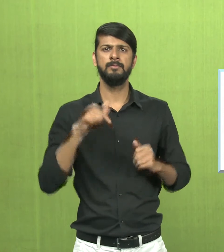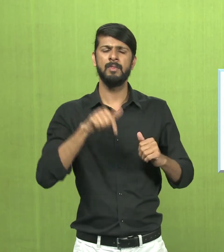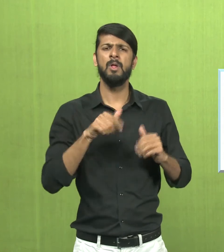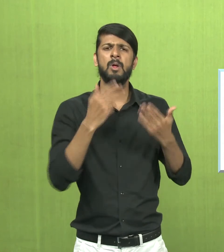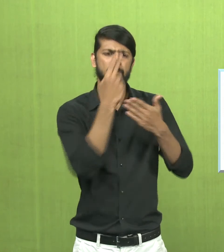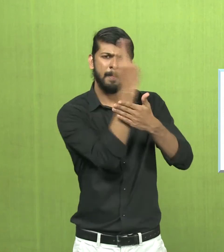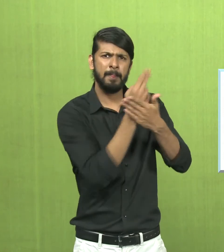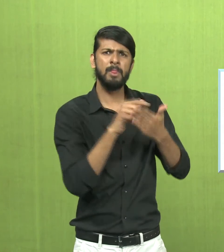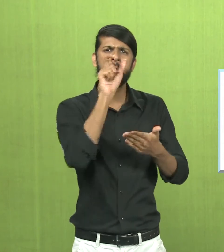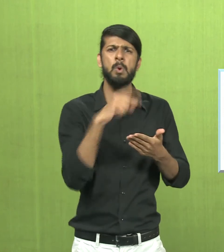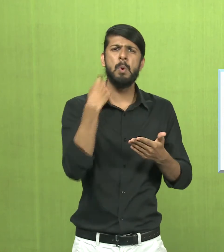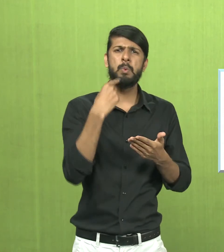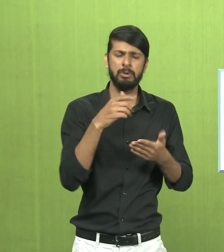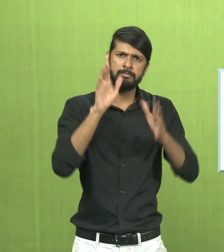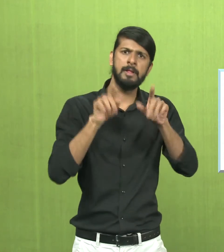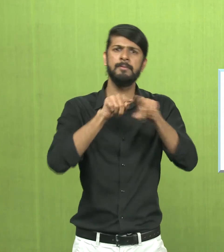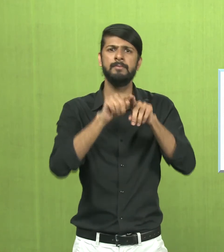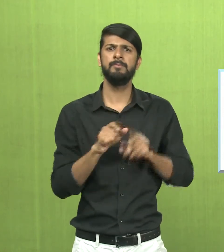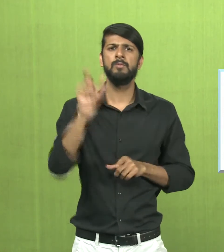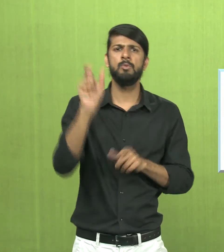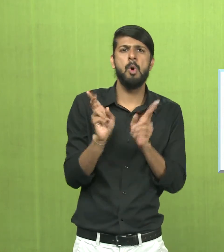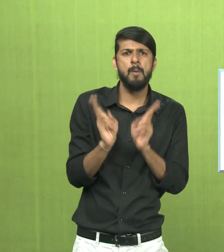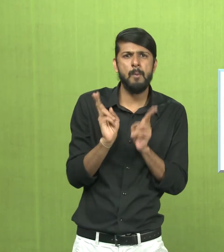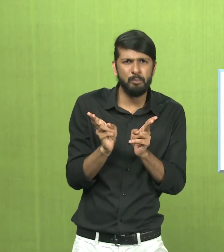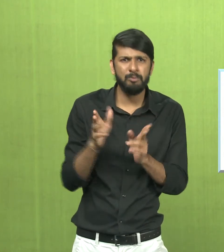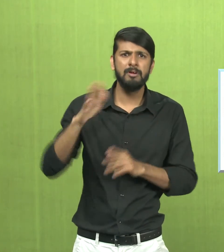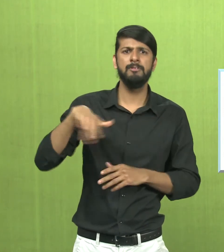This painting was commissioned by laymen,